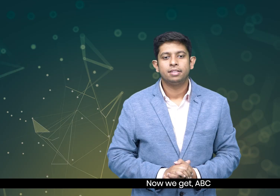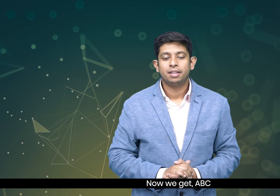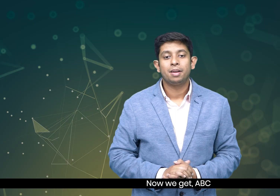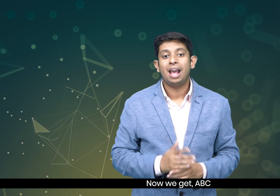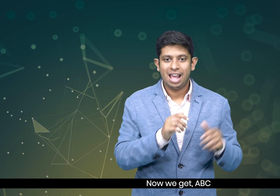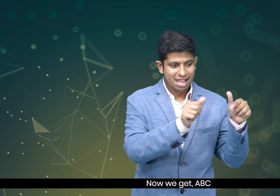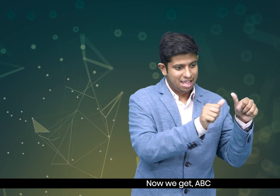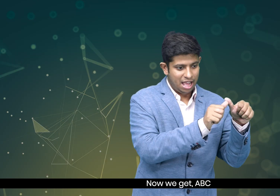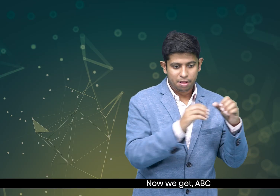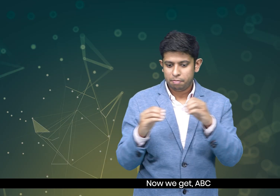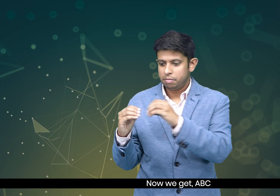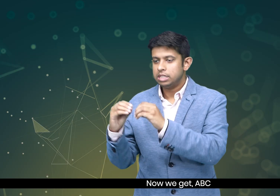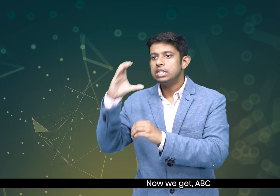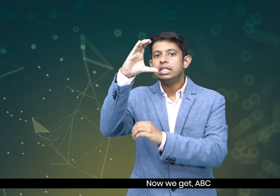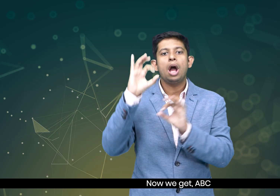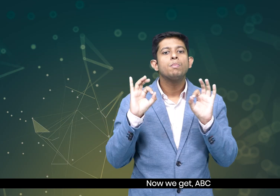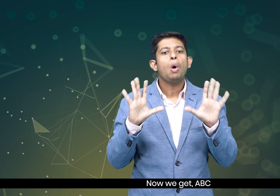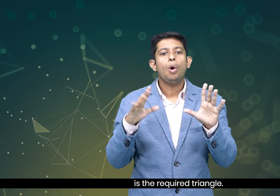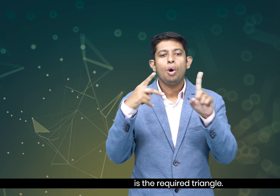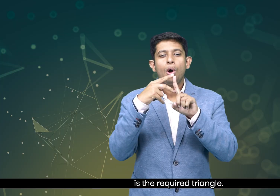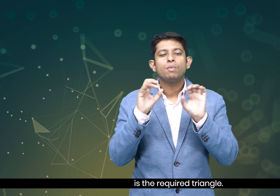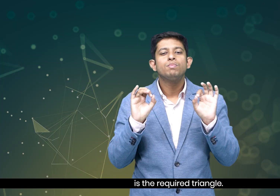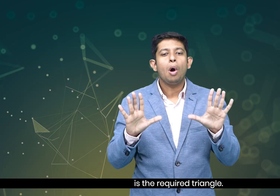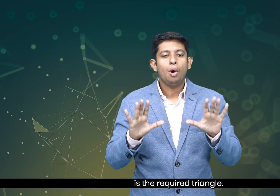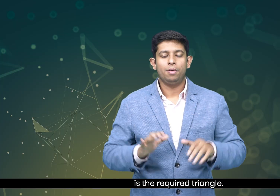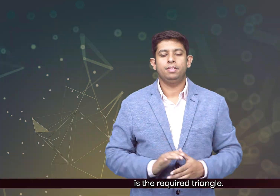Now we get ABC is a required triangle.